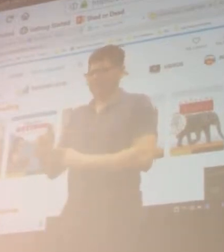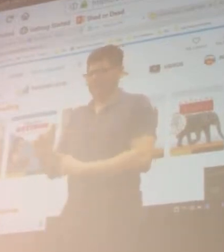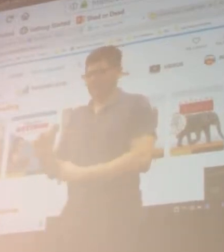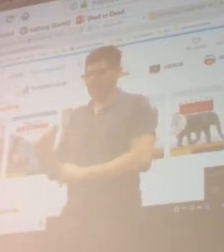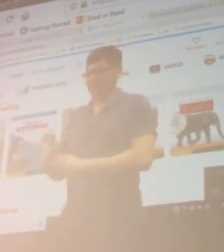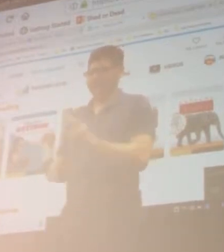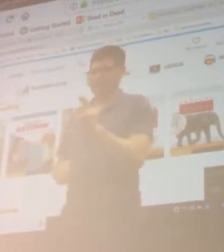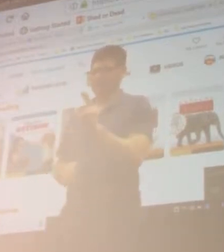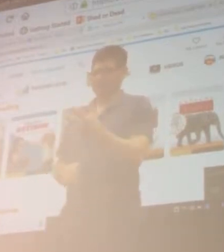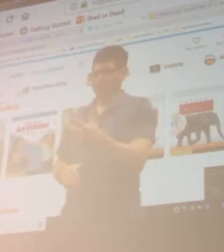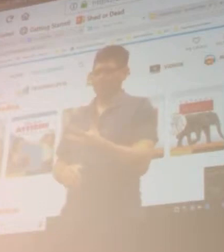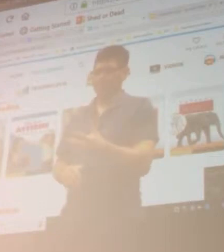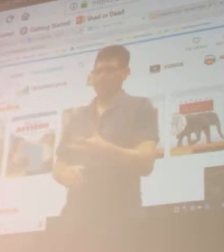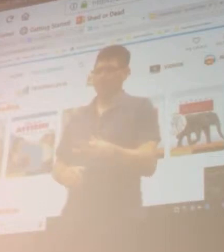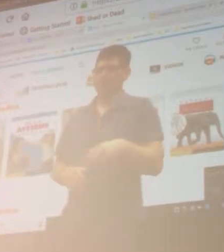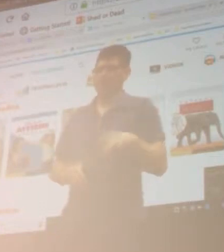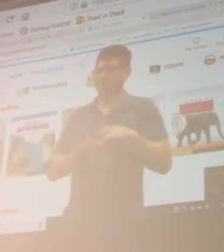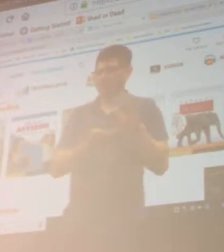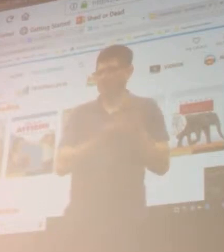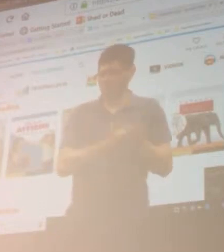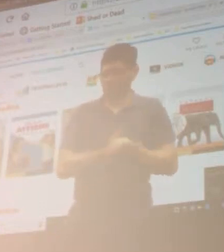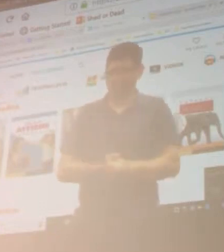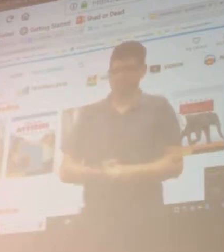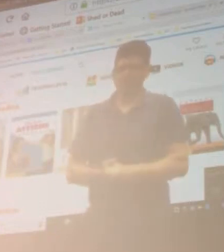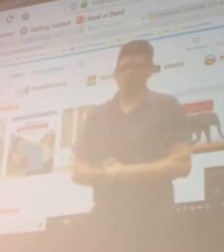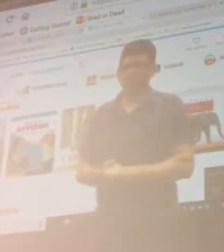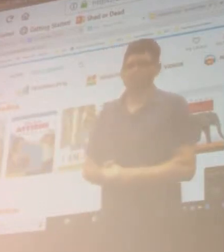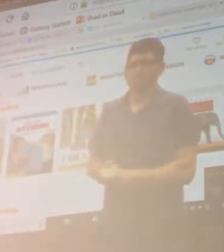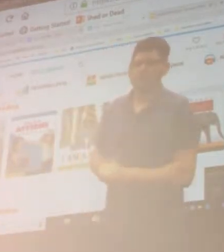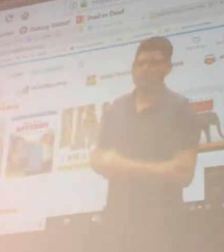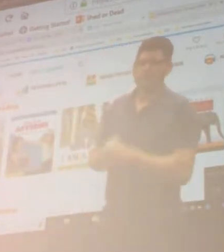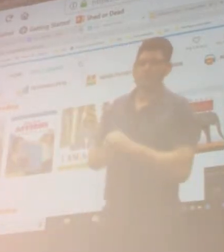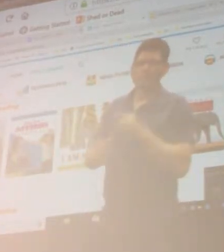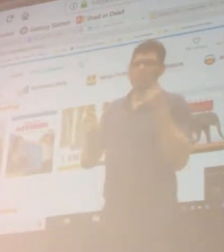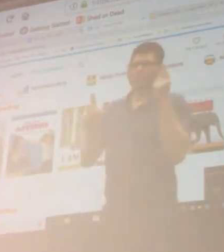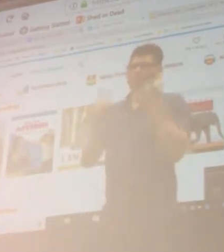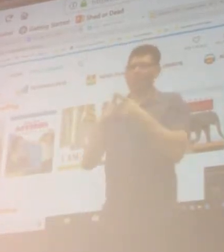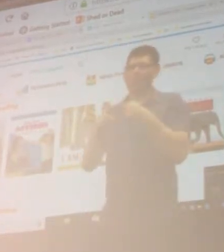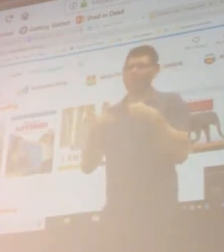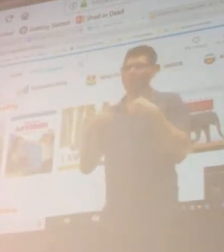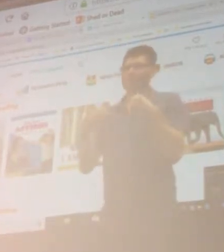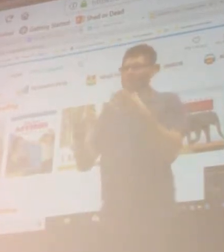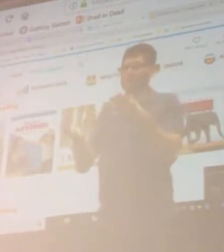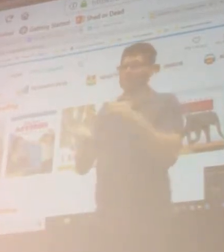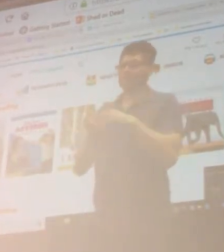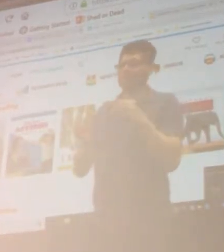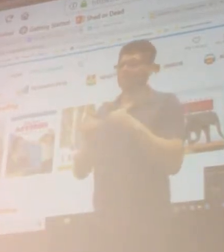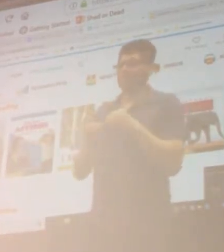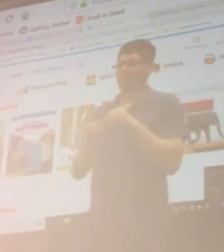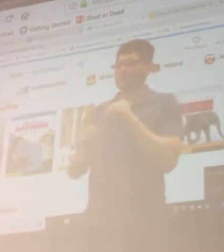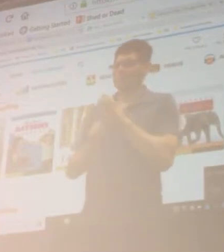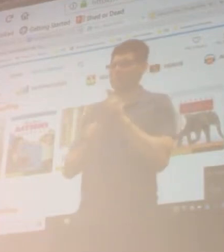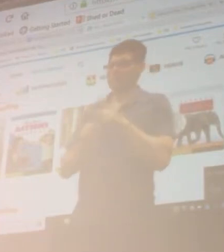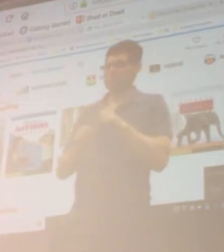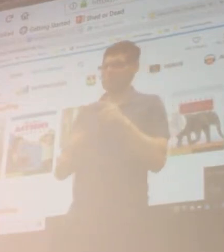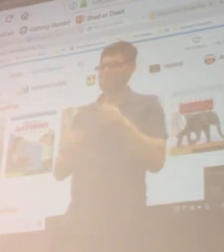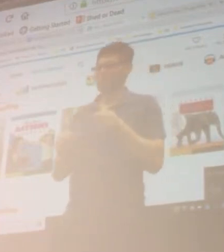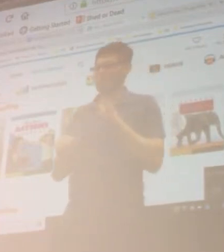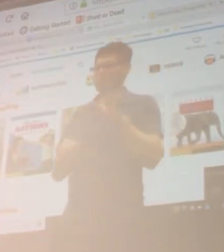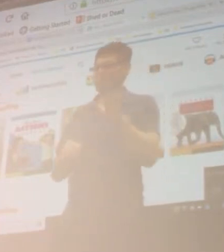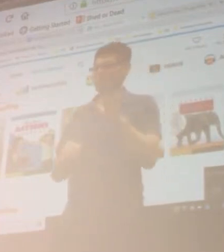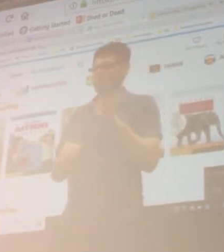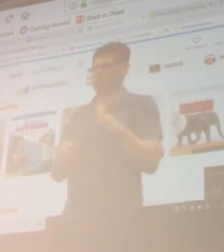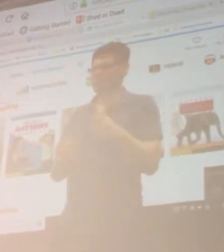3 groups that I've been working with, a pre-K, a 3rd grade, and a middle school group. And the goal of this service is to provide